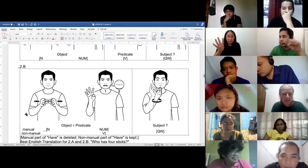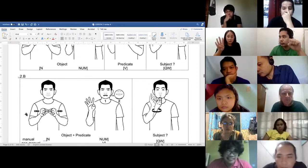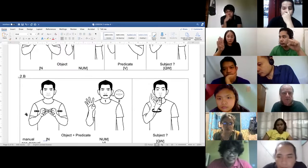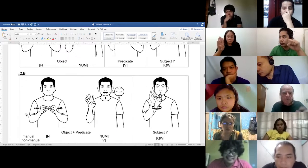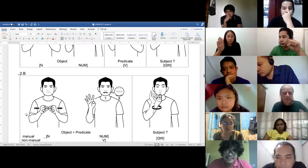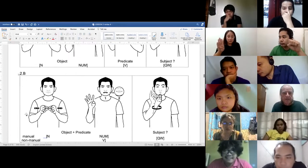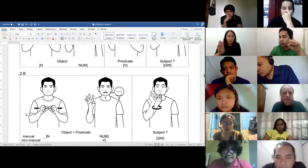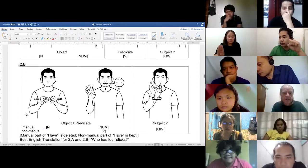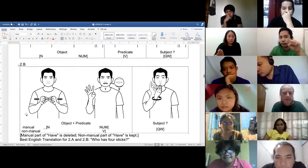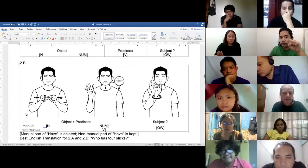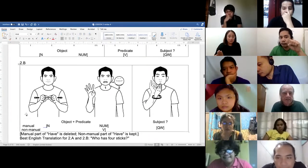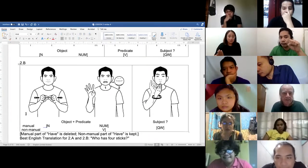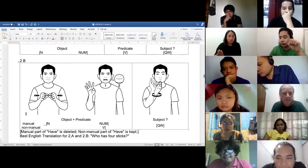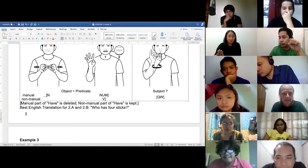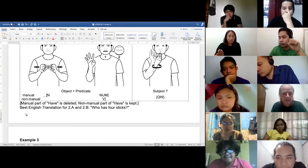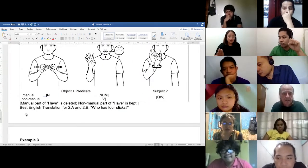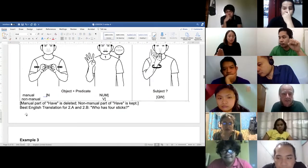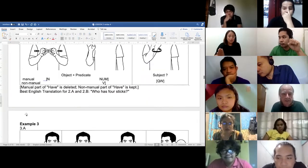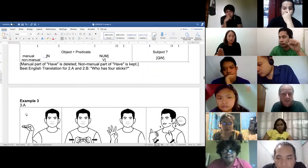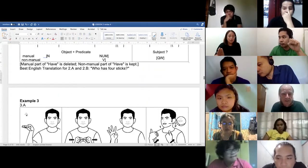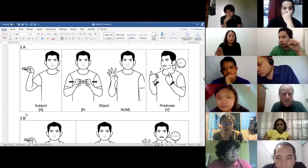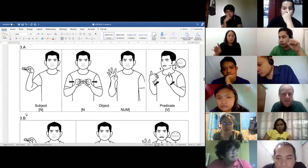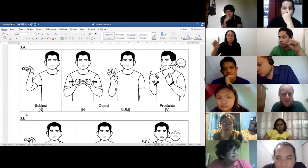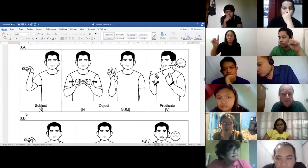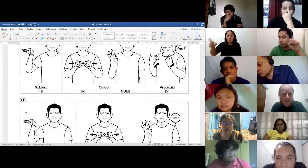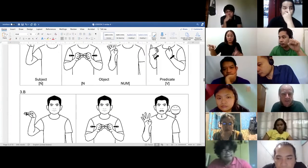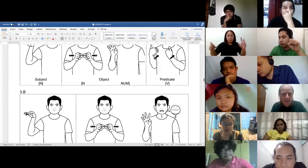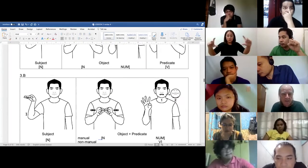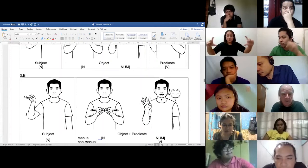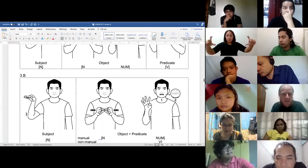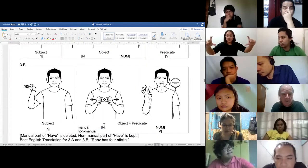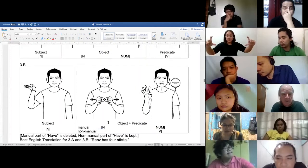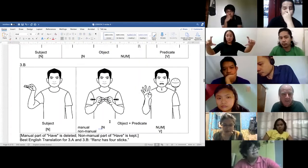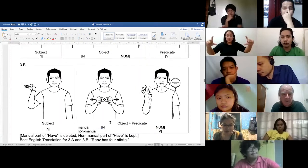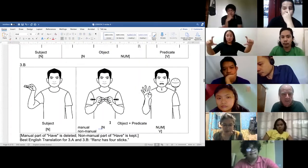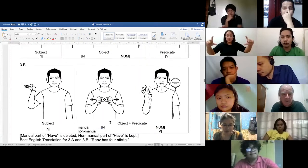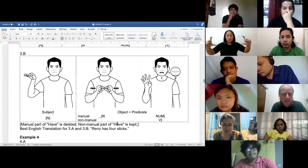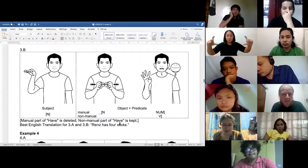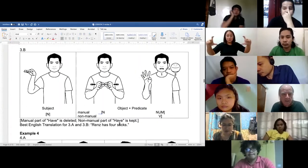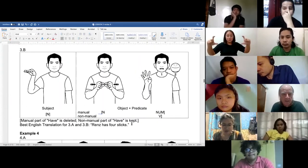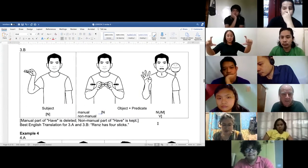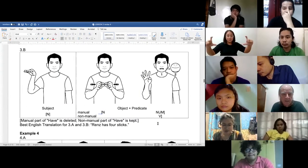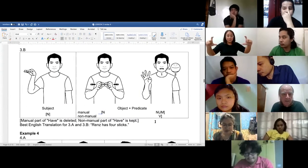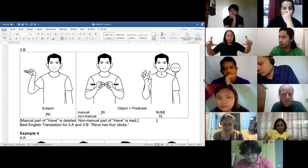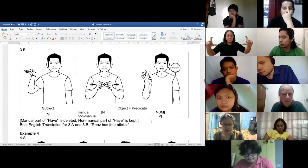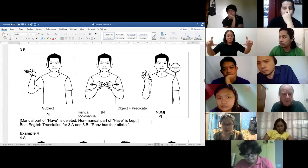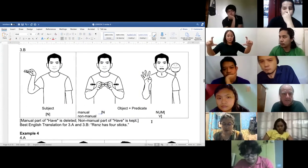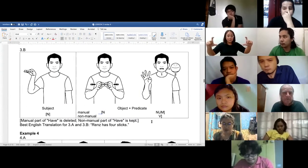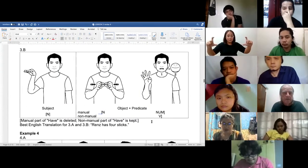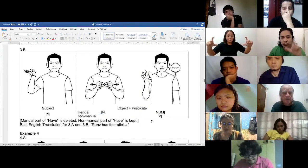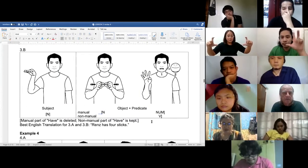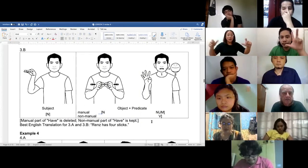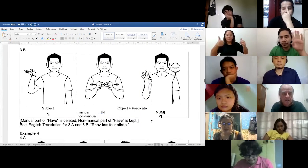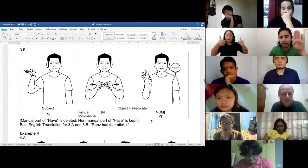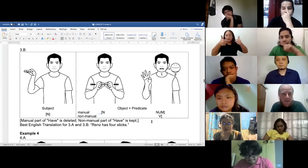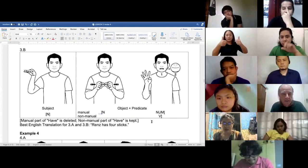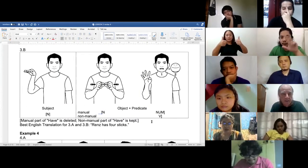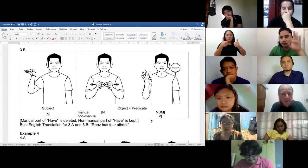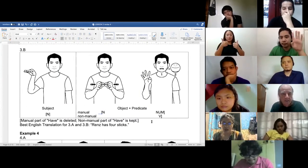Both the beginning and end? Yes, okay, good. And